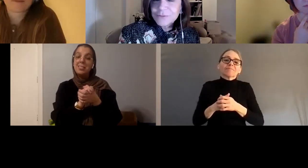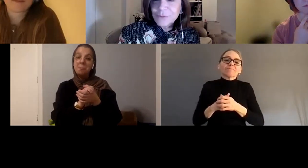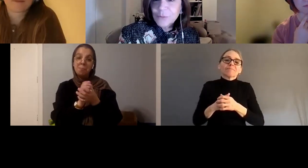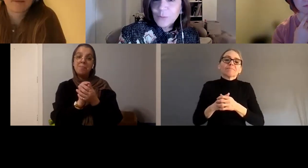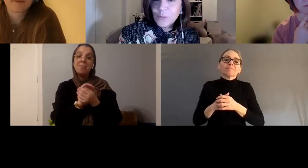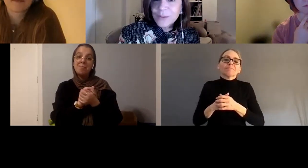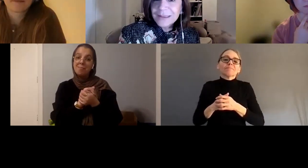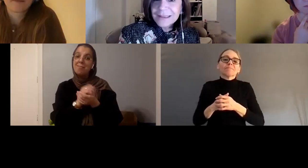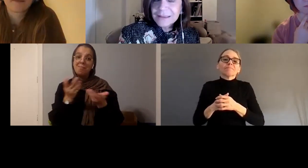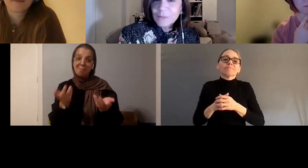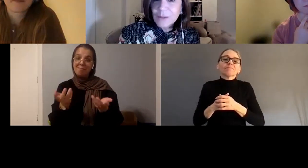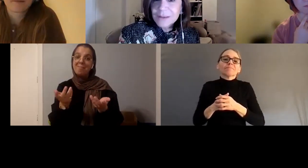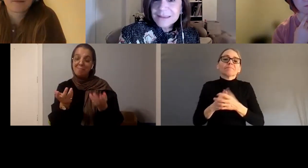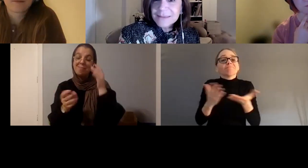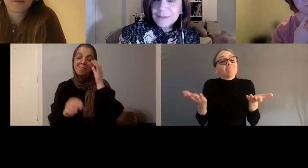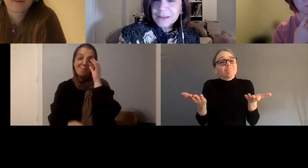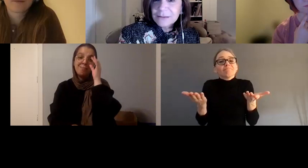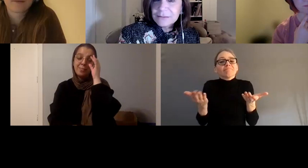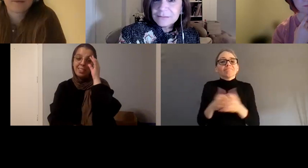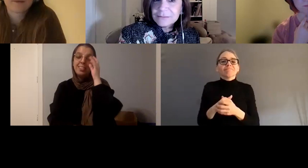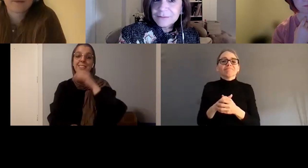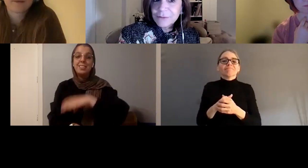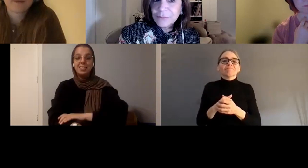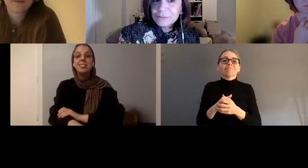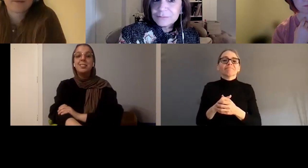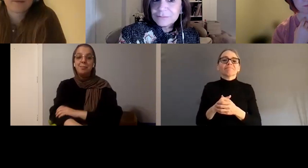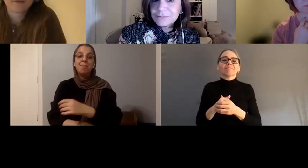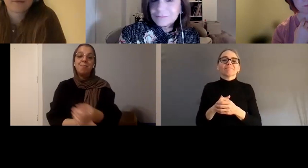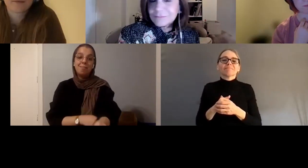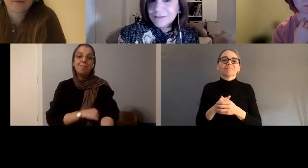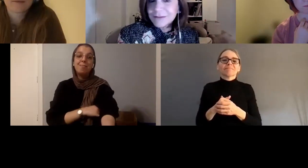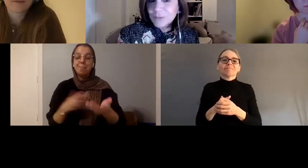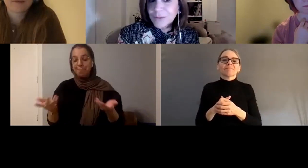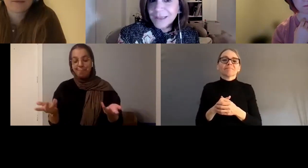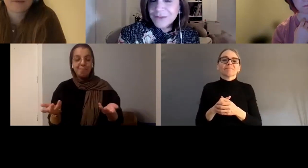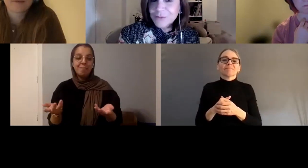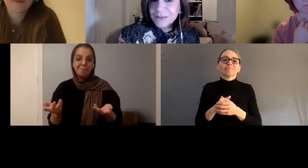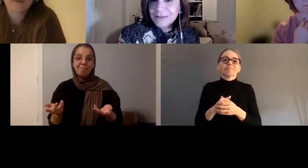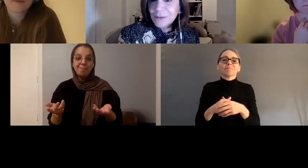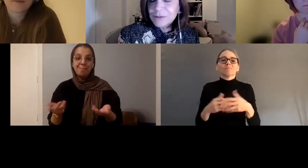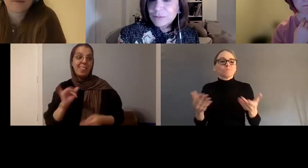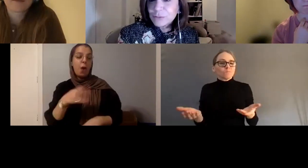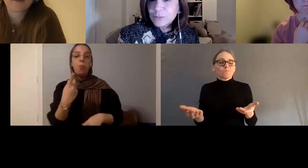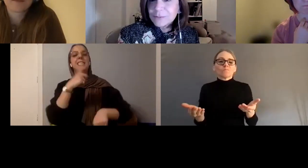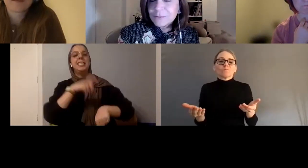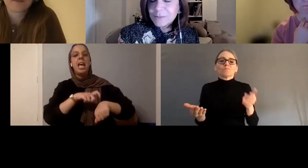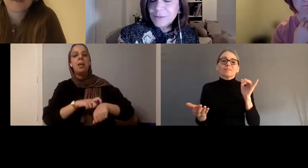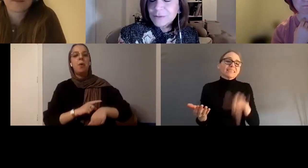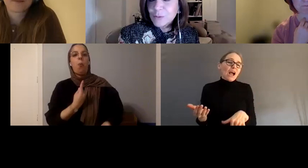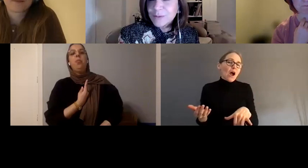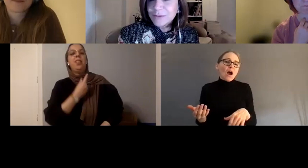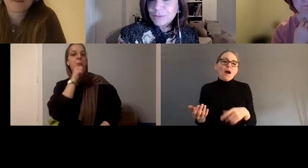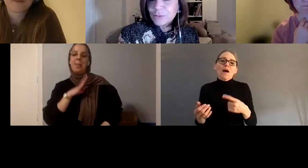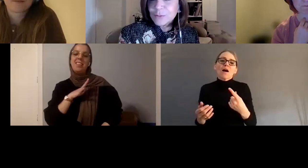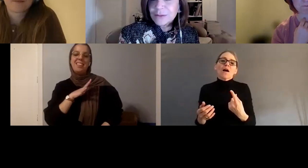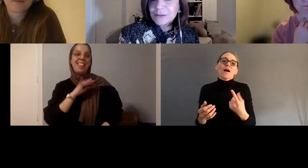you know, so one thing was that being, you know, in this one occasion, being the only